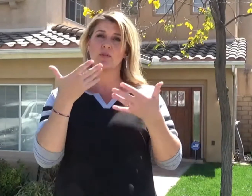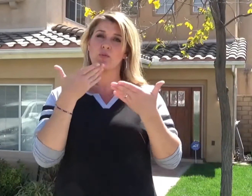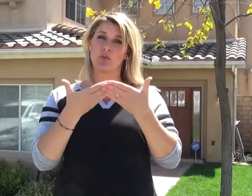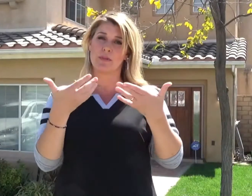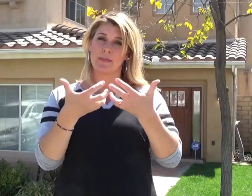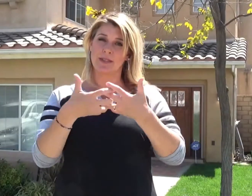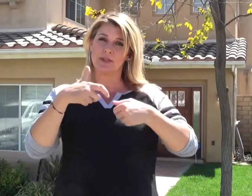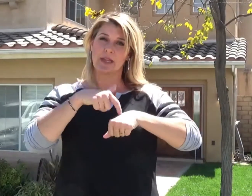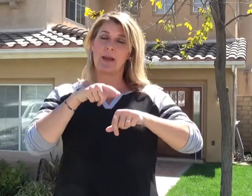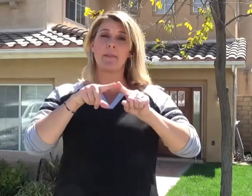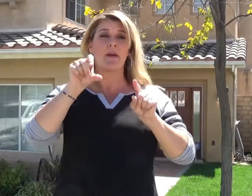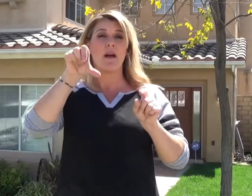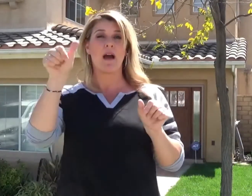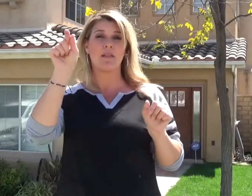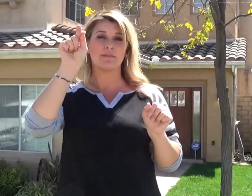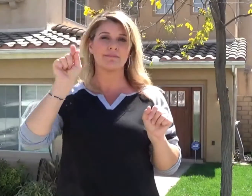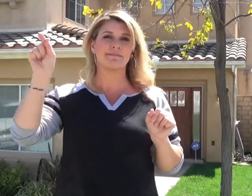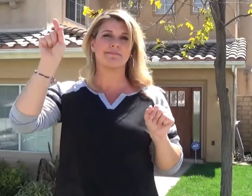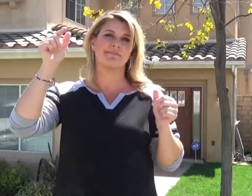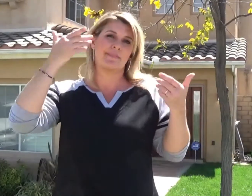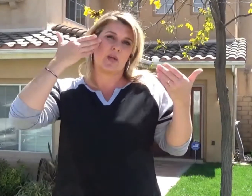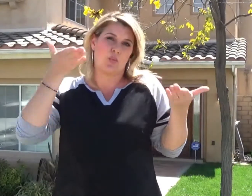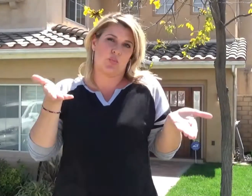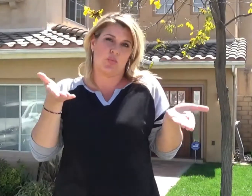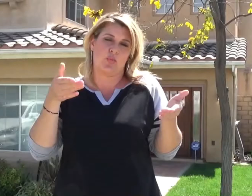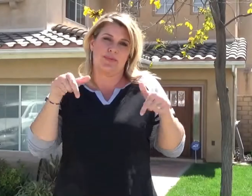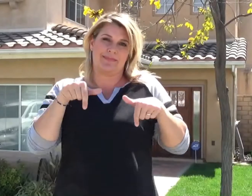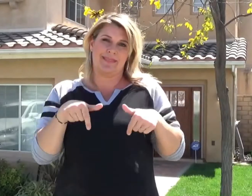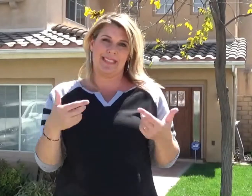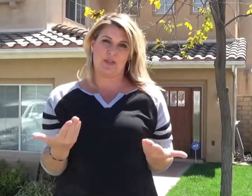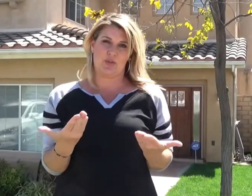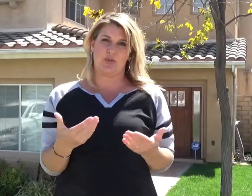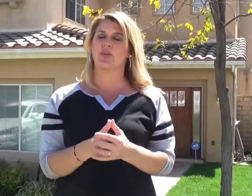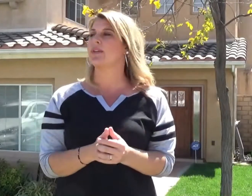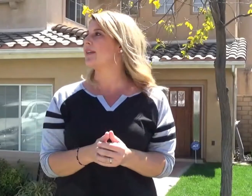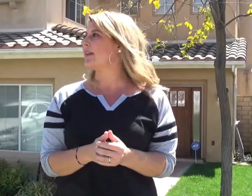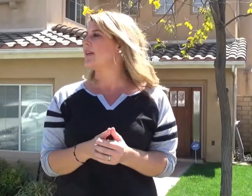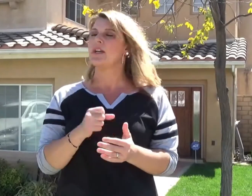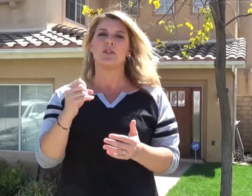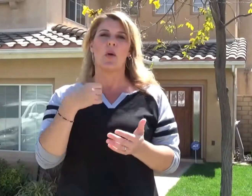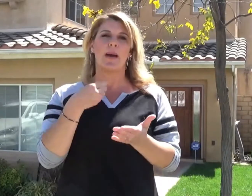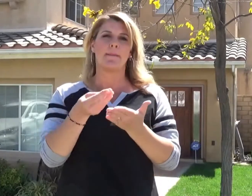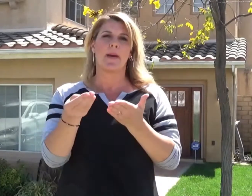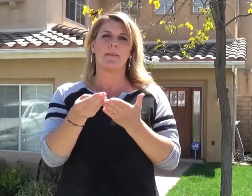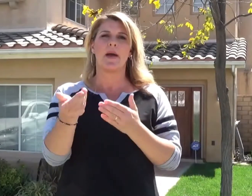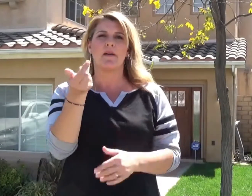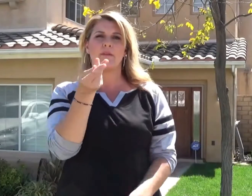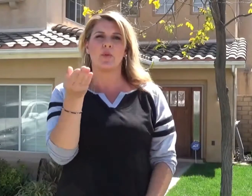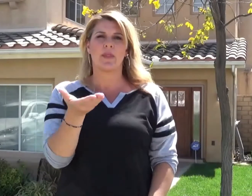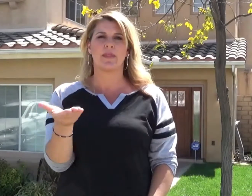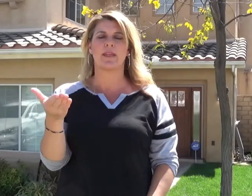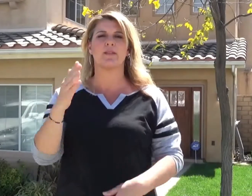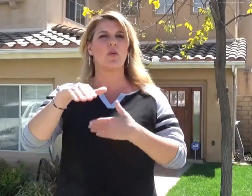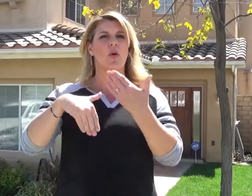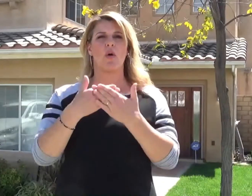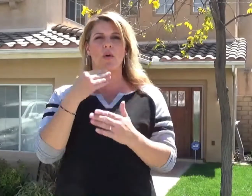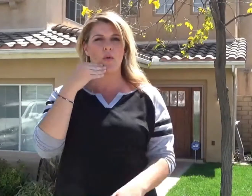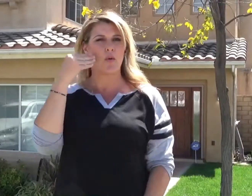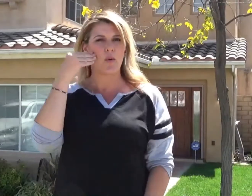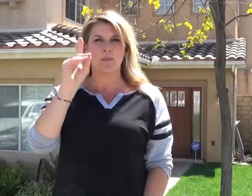Now in Southern California, this is a great time to reseed. I'm not sure about other states, I'm just familiar with California. You need to purchase